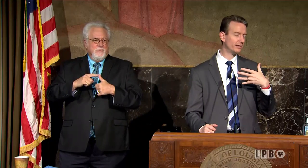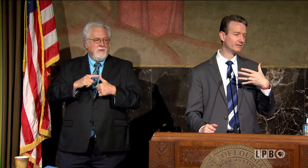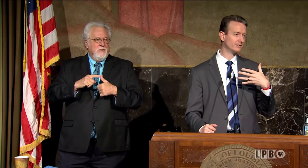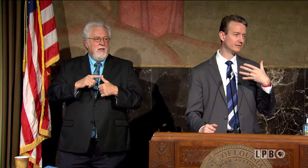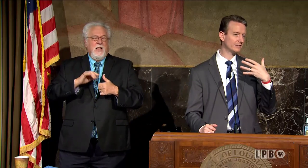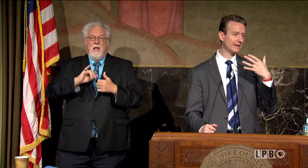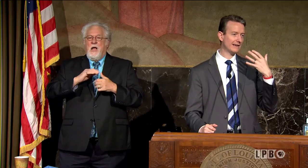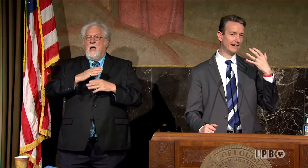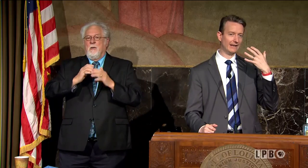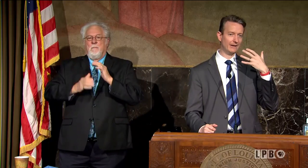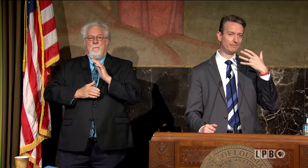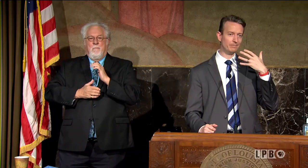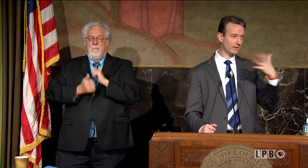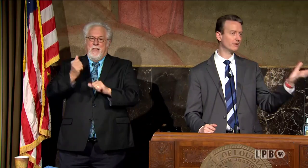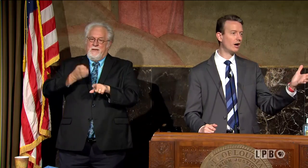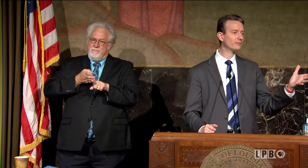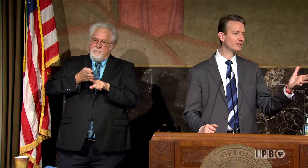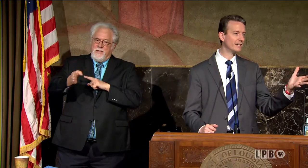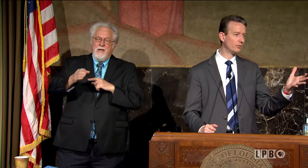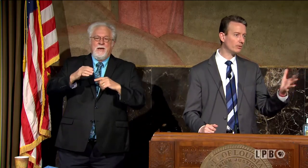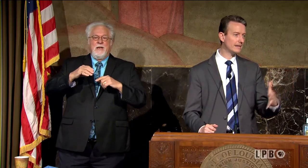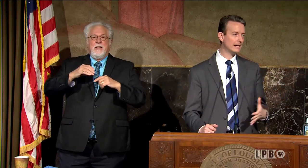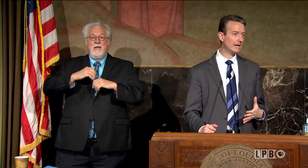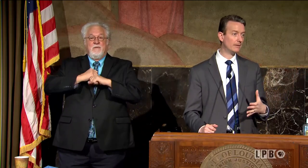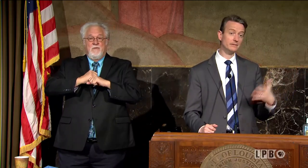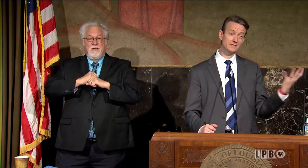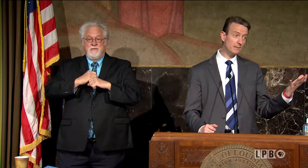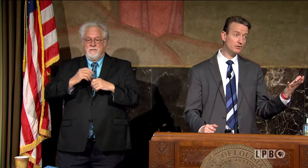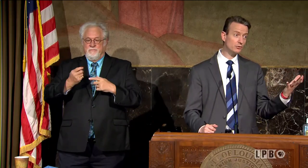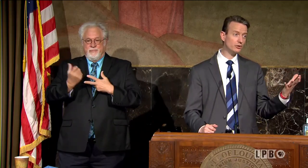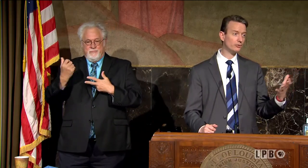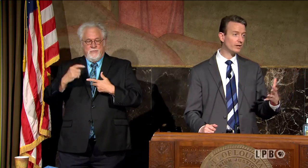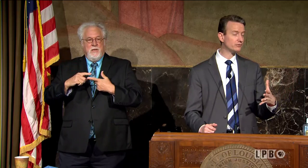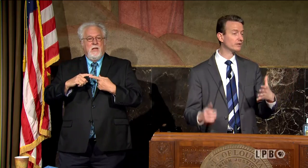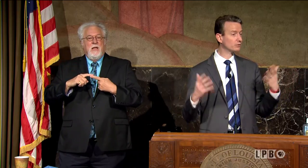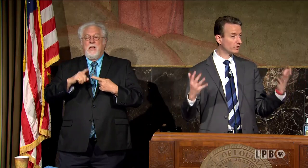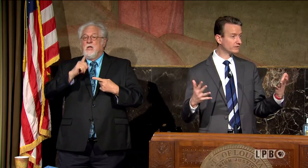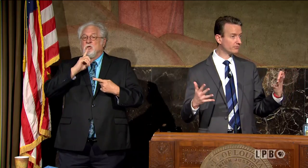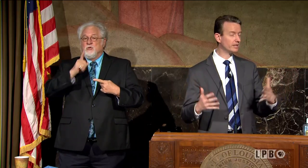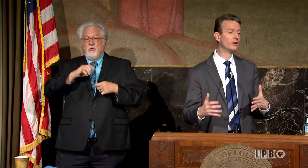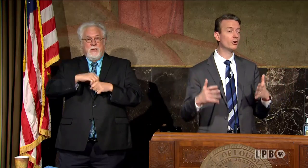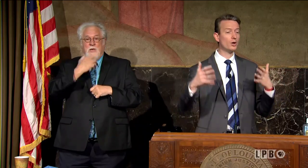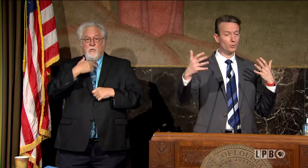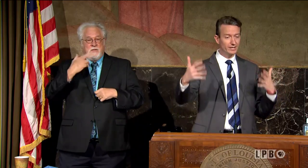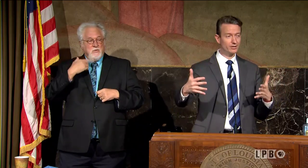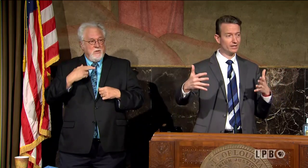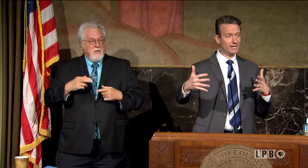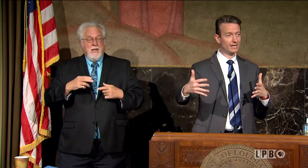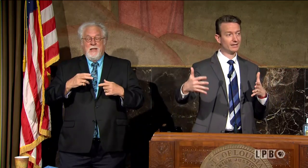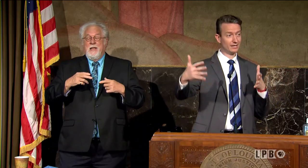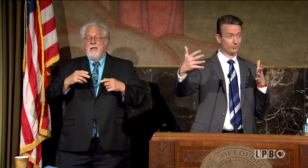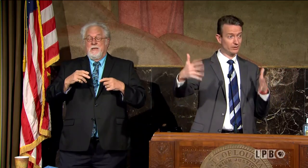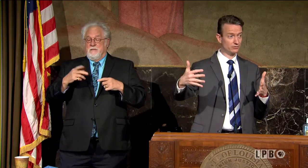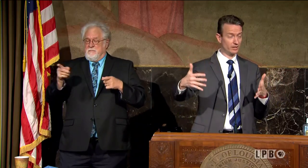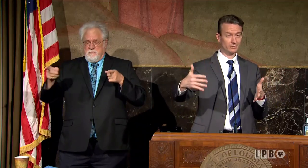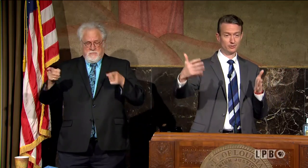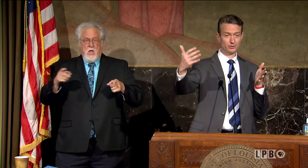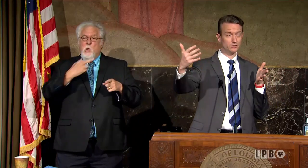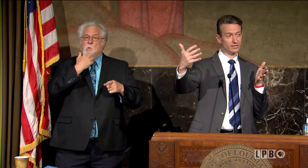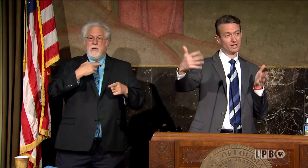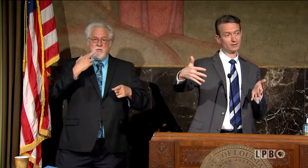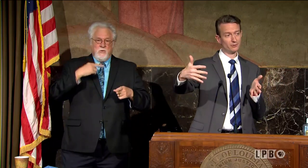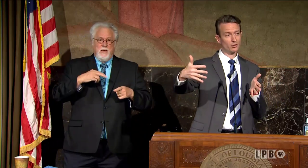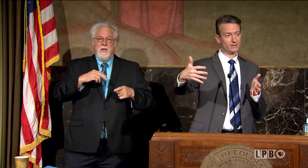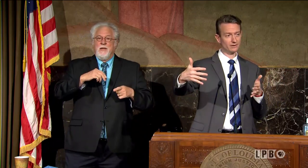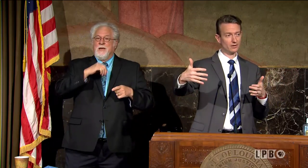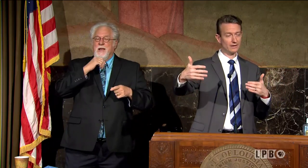lines of defenses off the table. Same is true when you're in a restaurant, so what's different here? Well, here again, in a restaurant, you're